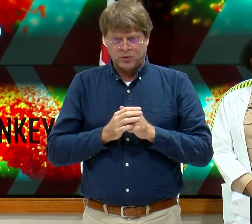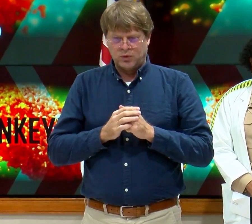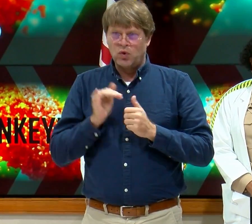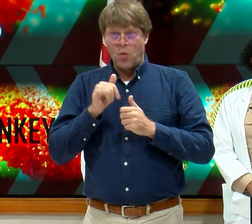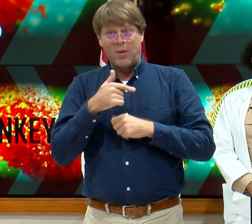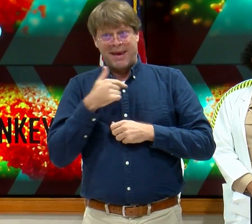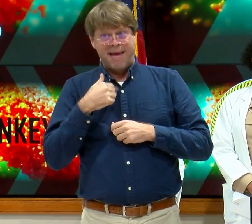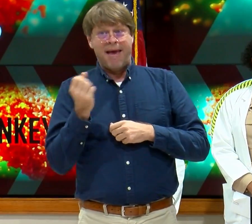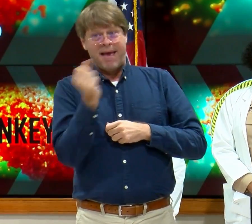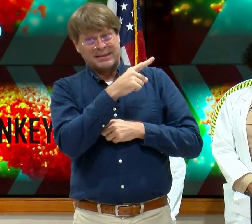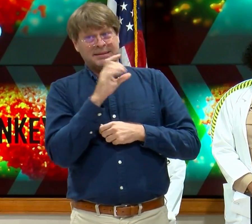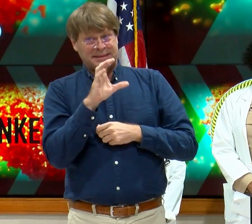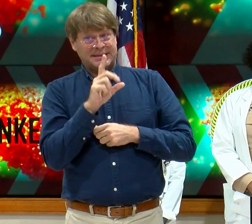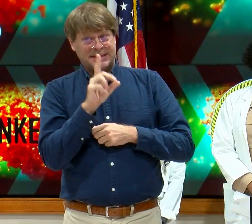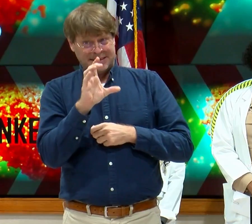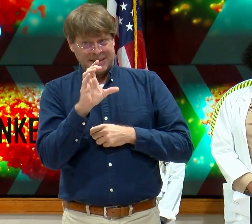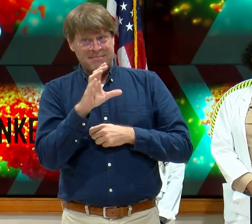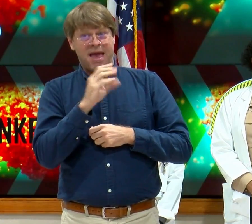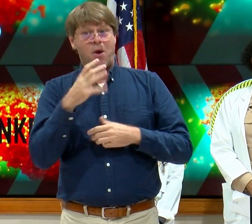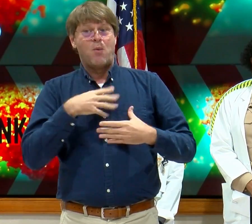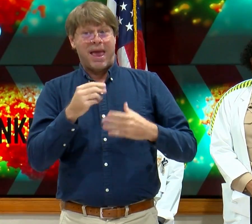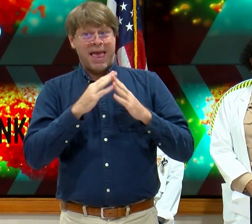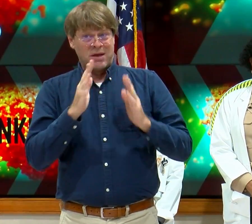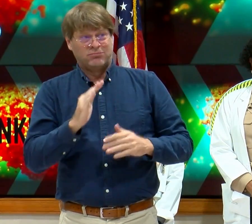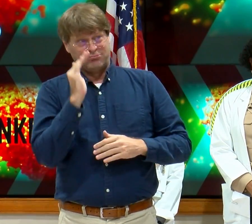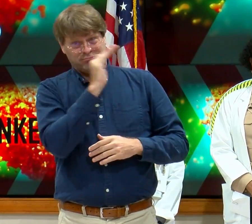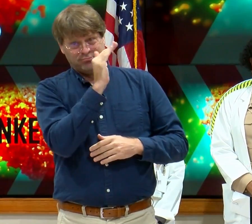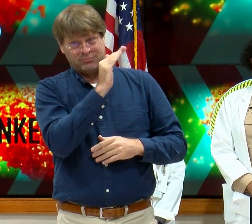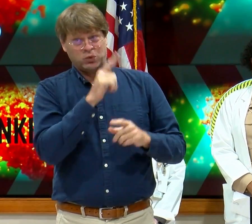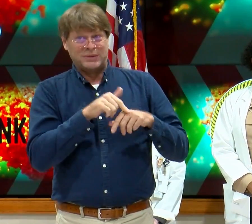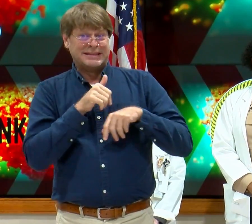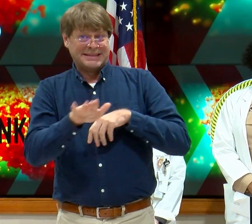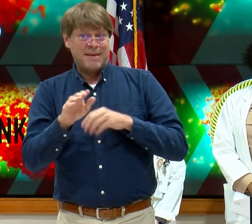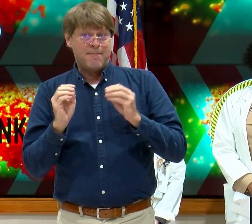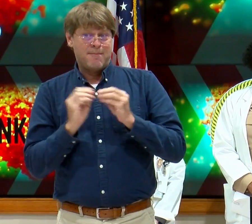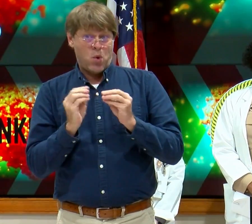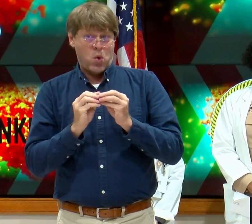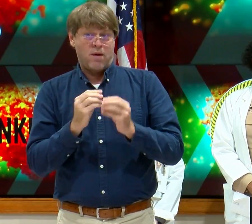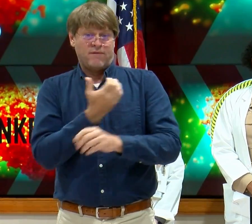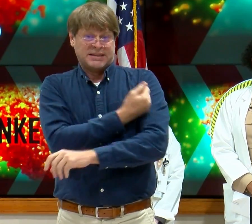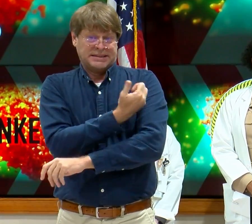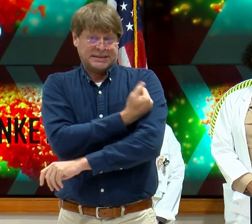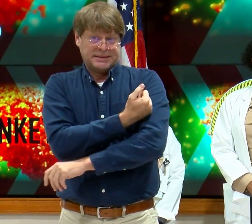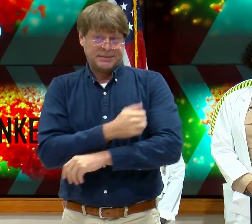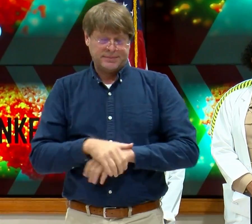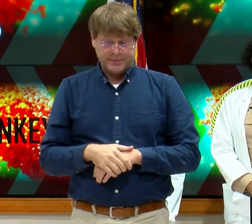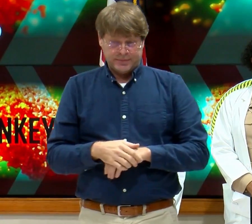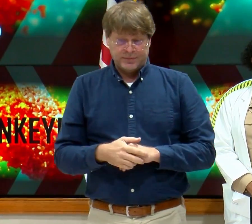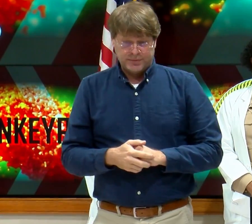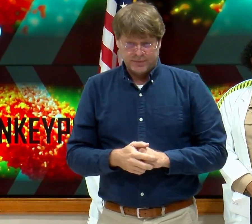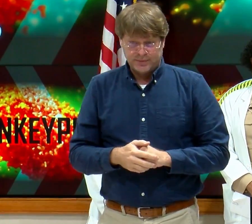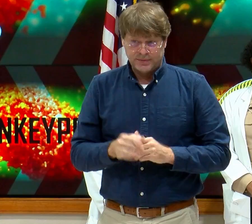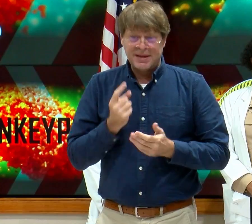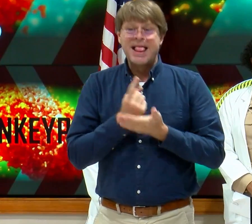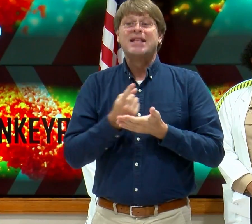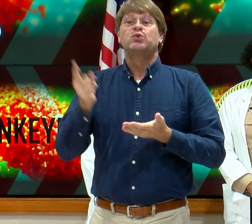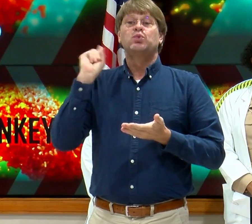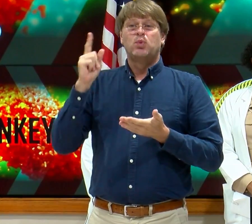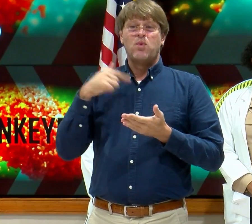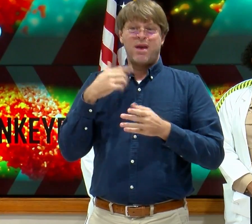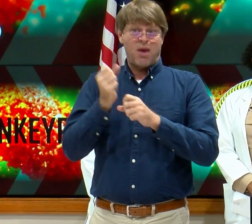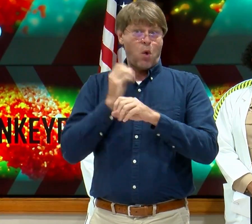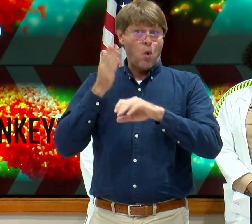asking the CDC and the White House to send us more vaccines. Last week we received